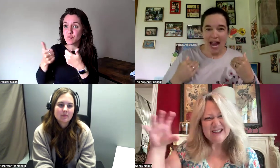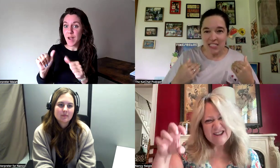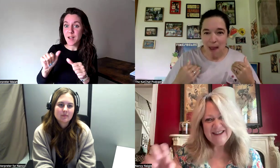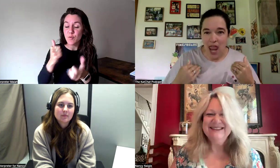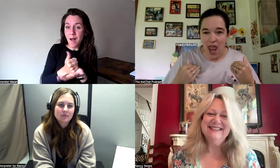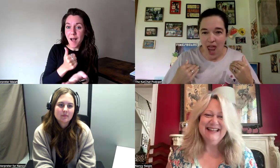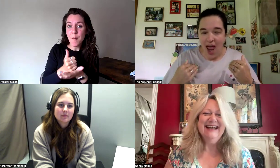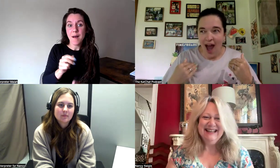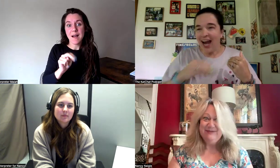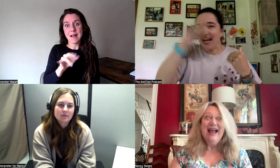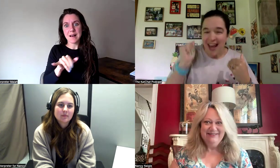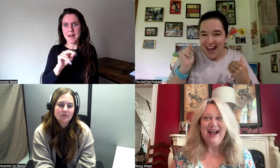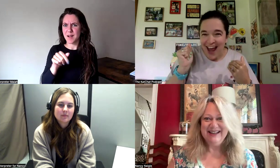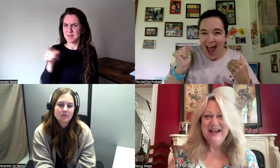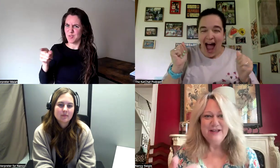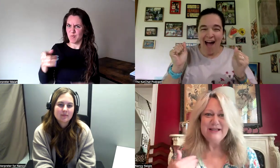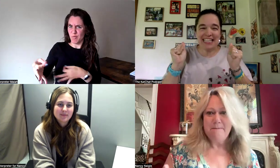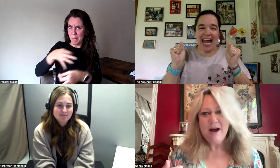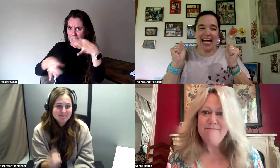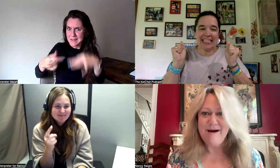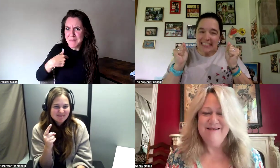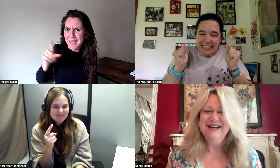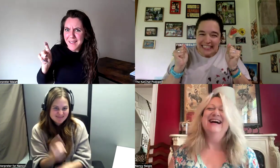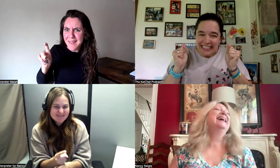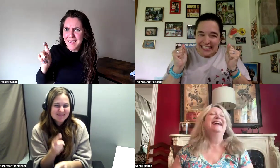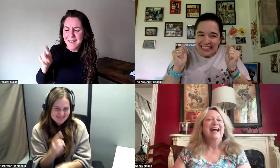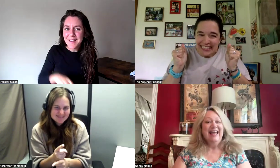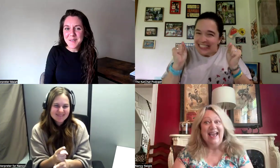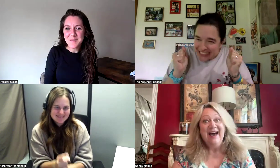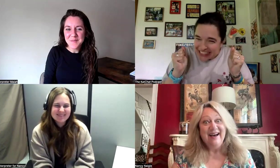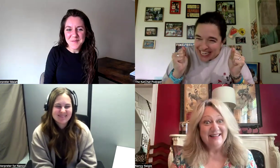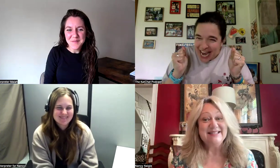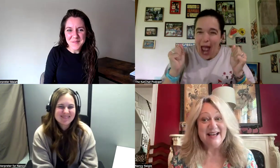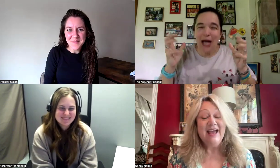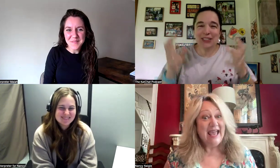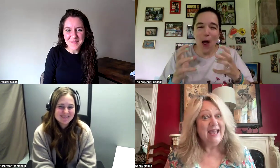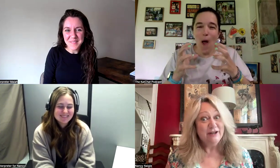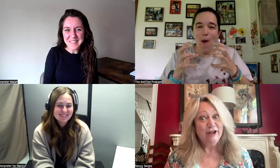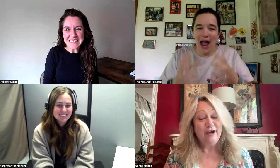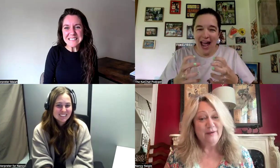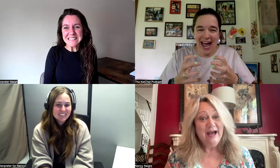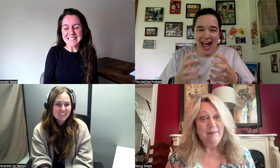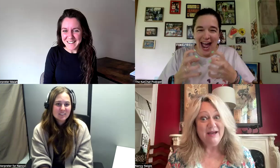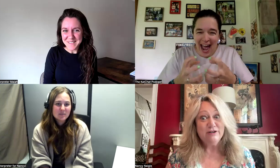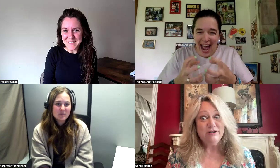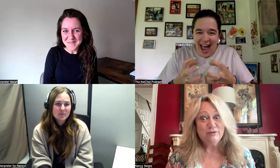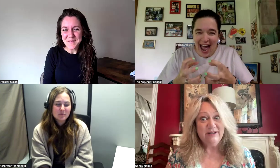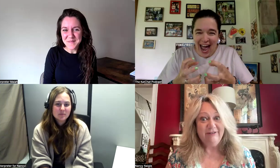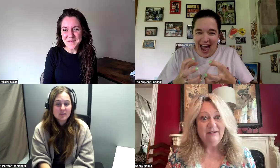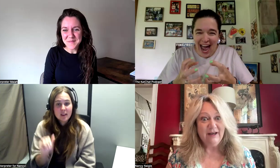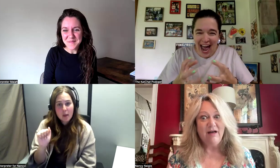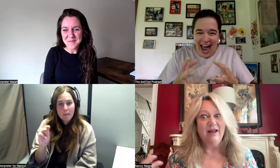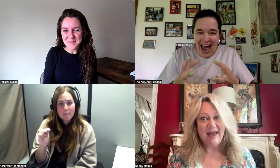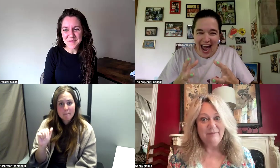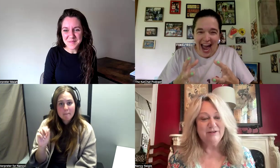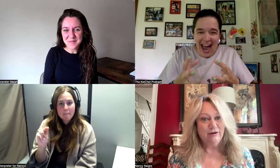you replaced me. right, right. That's I was my like, yeah, and that's and so. Amanda's really